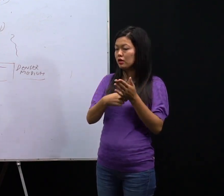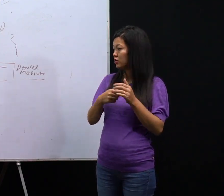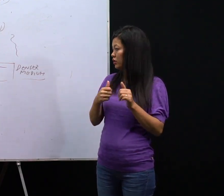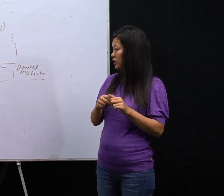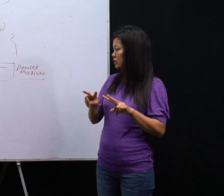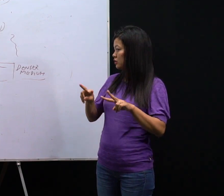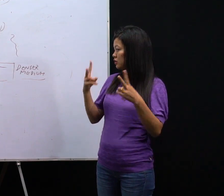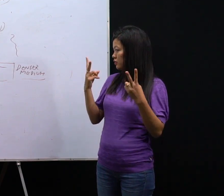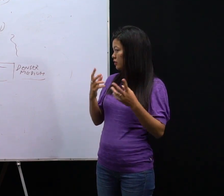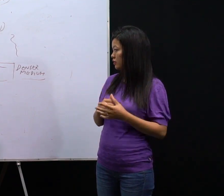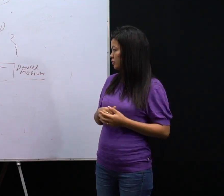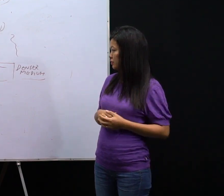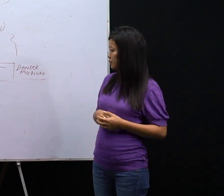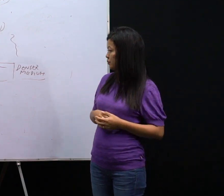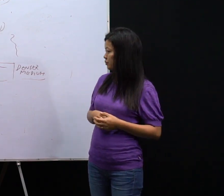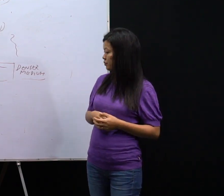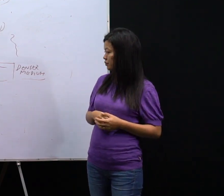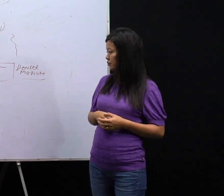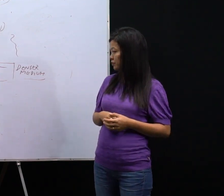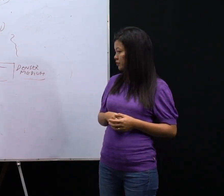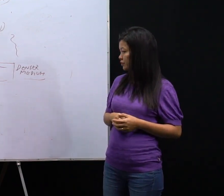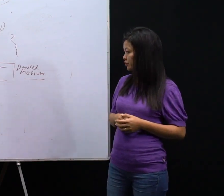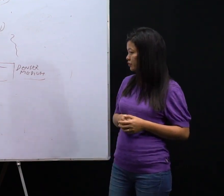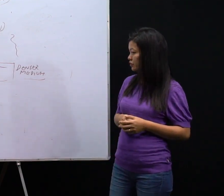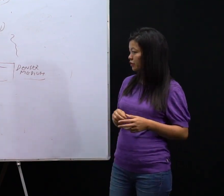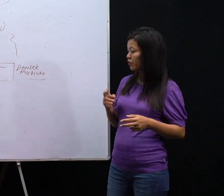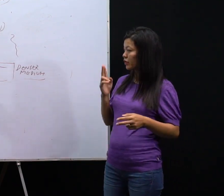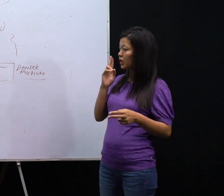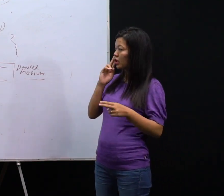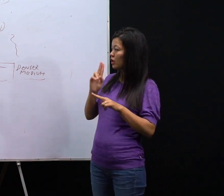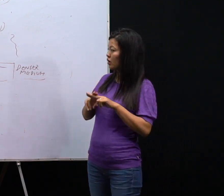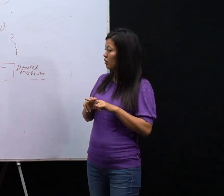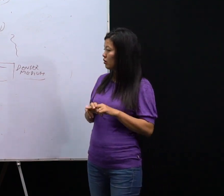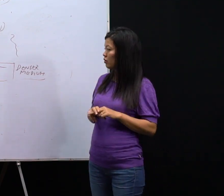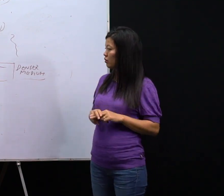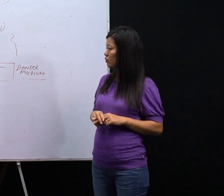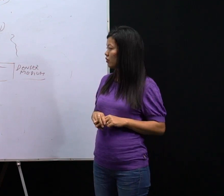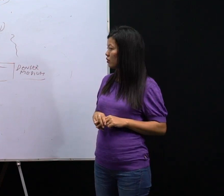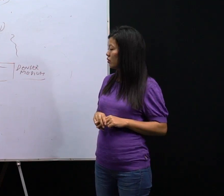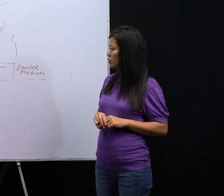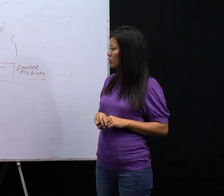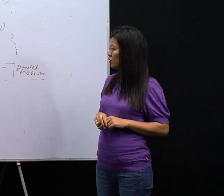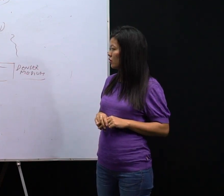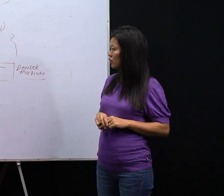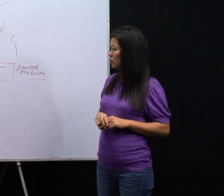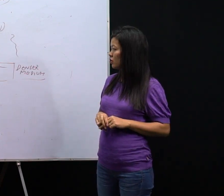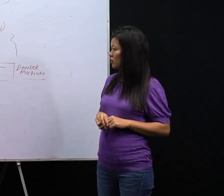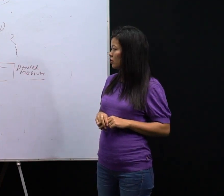Clear? Now suppose from here we can conclude that, see,